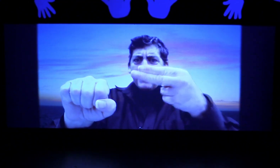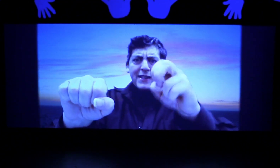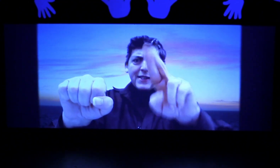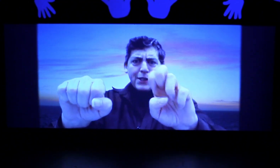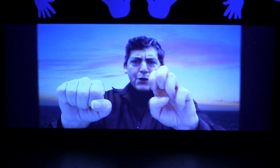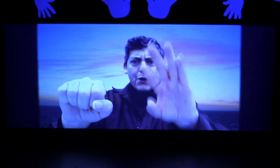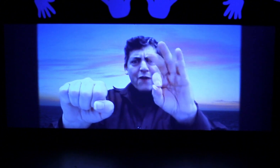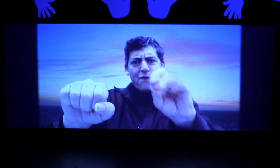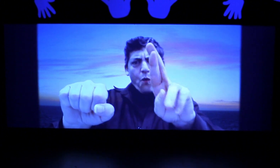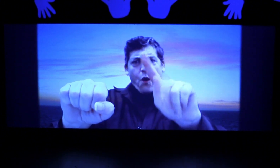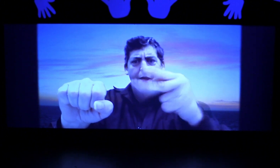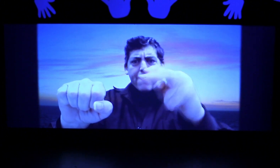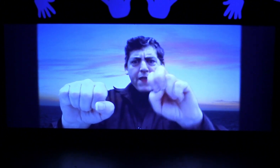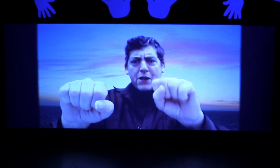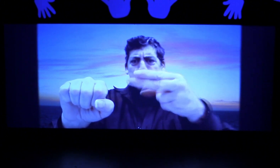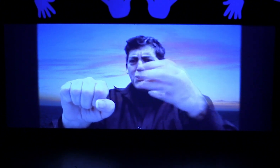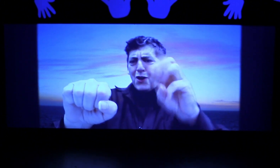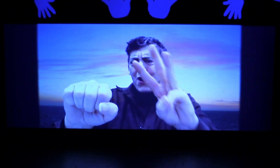I am here for the show.